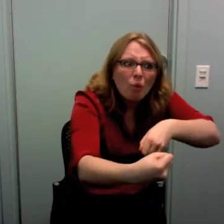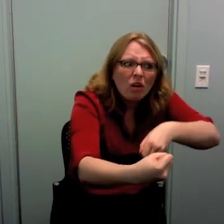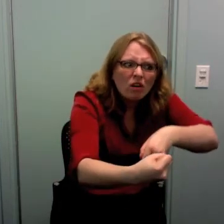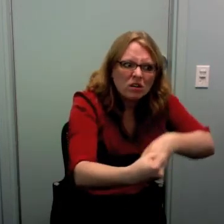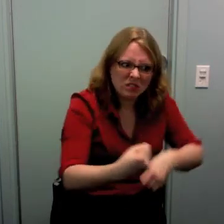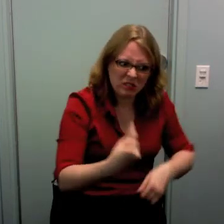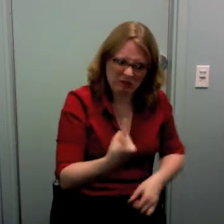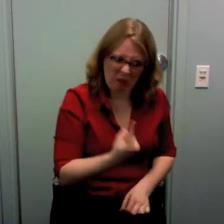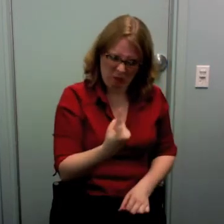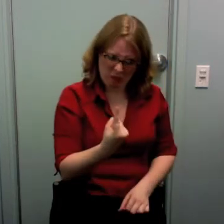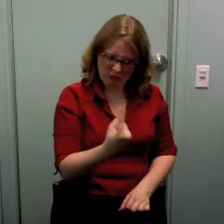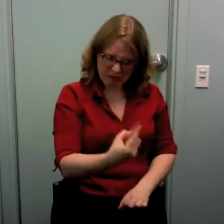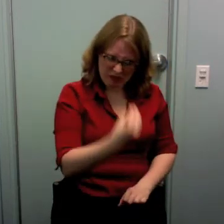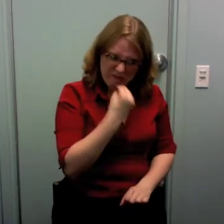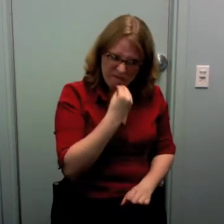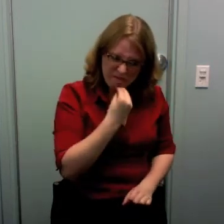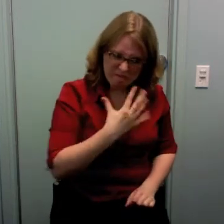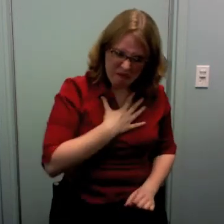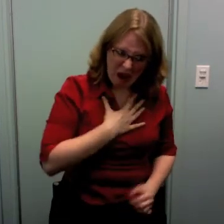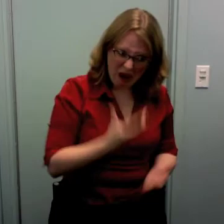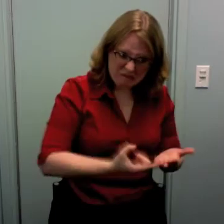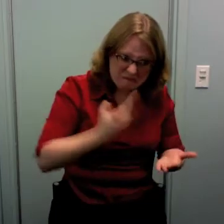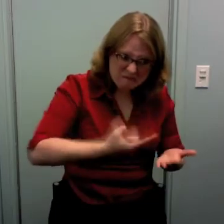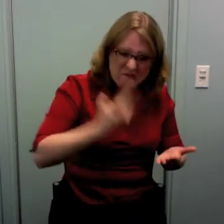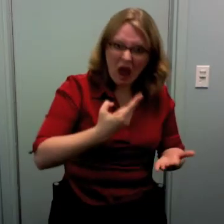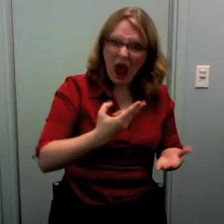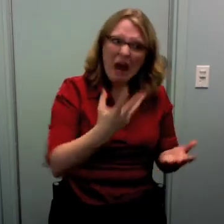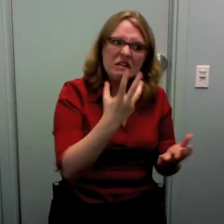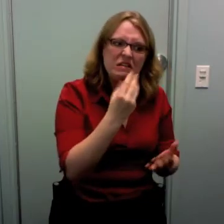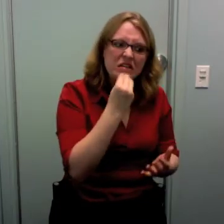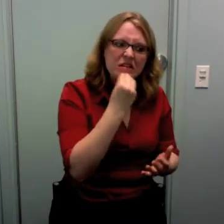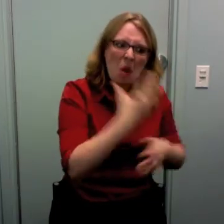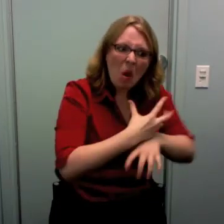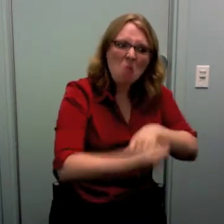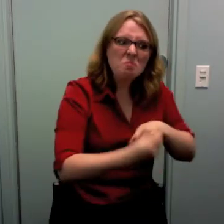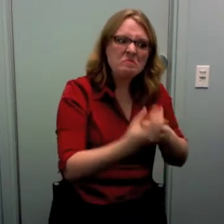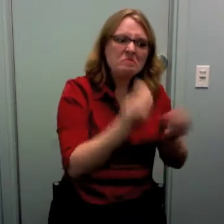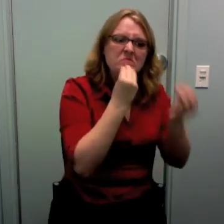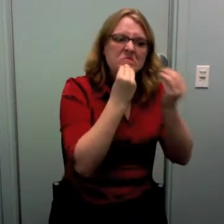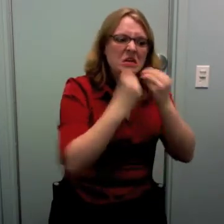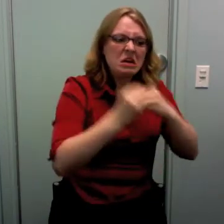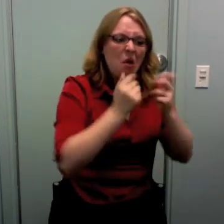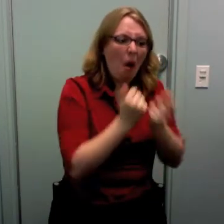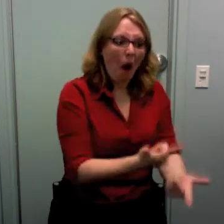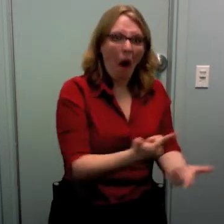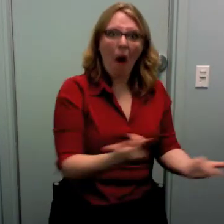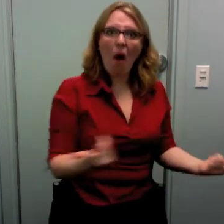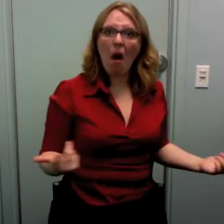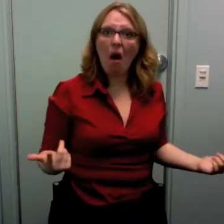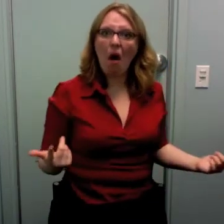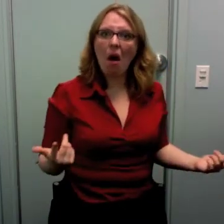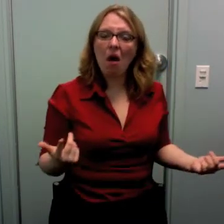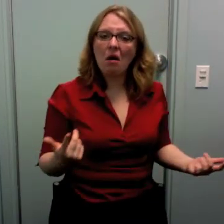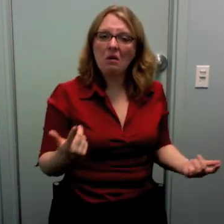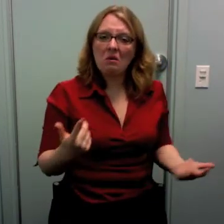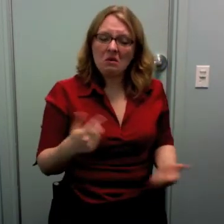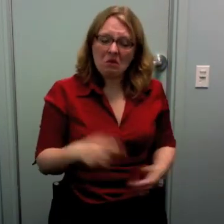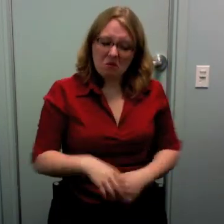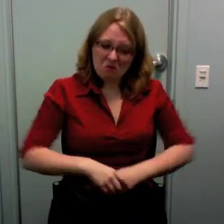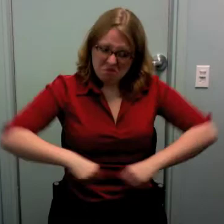at my porridge and has eaten it all up, said the little small wee bear in his little small wee voice.